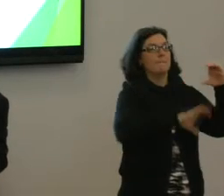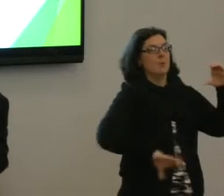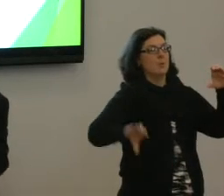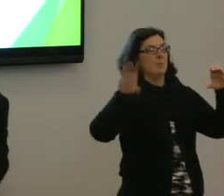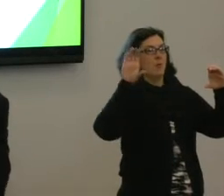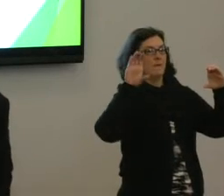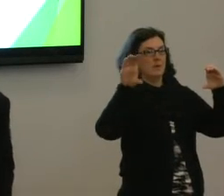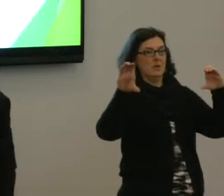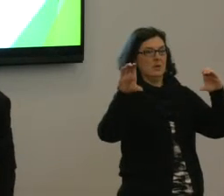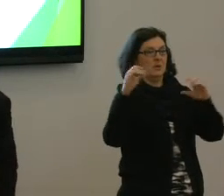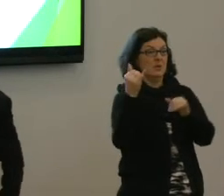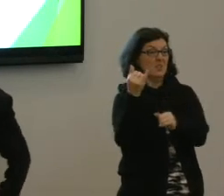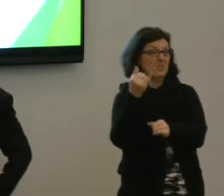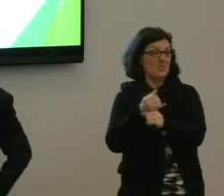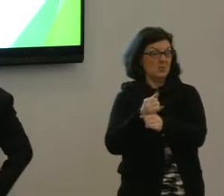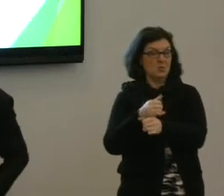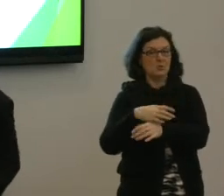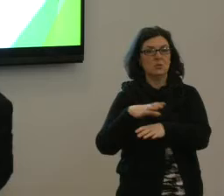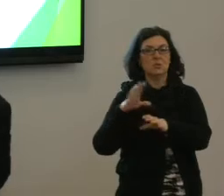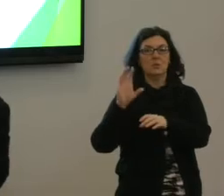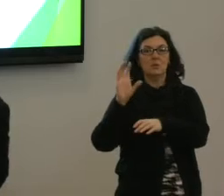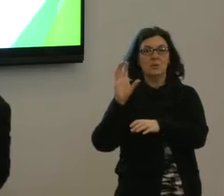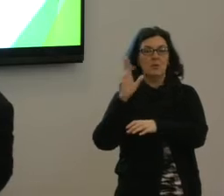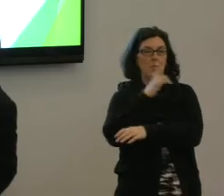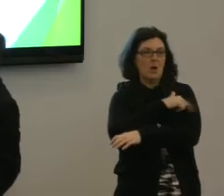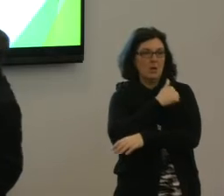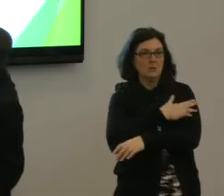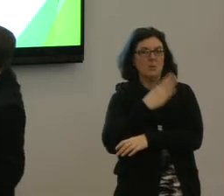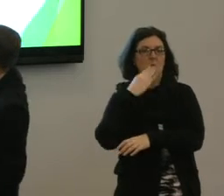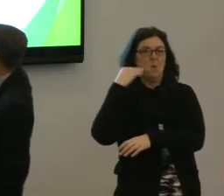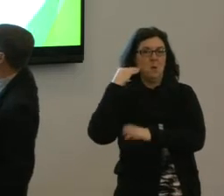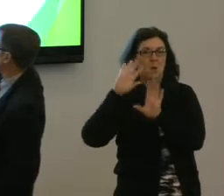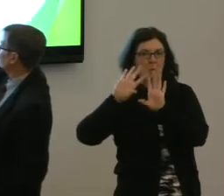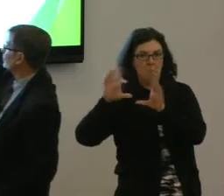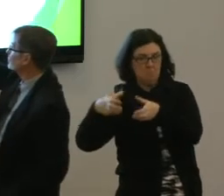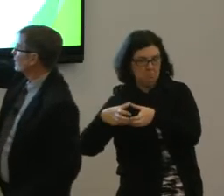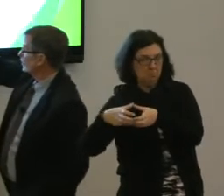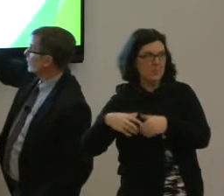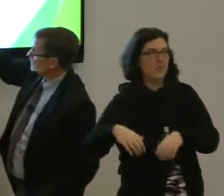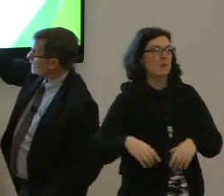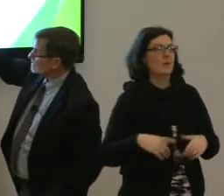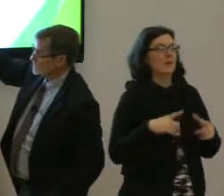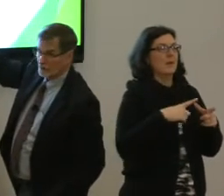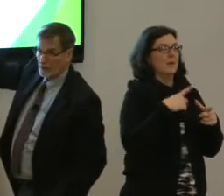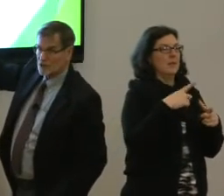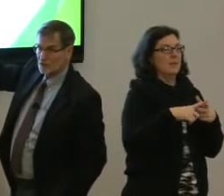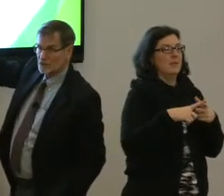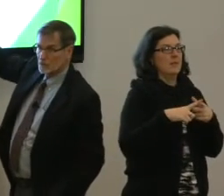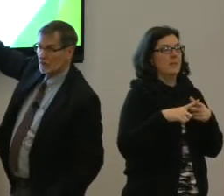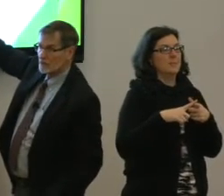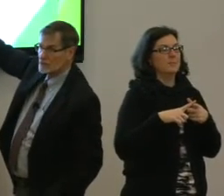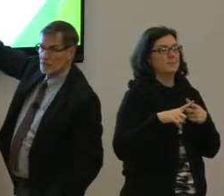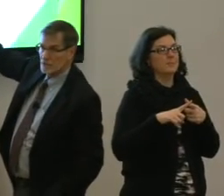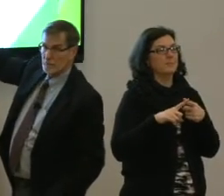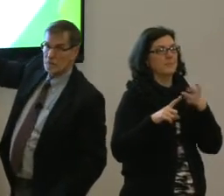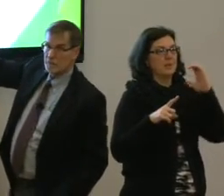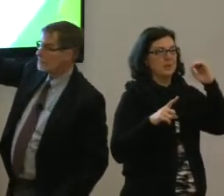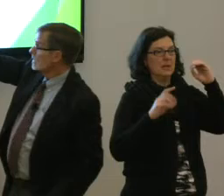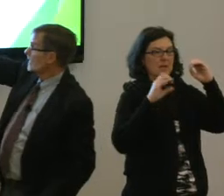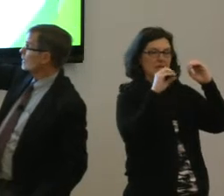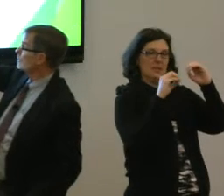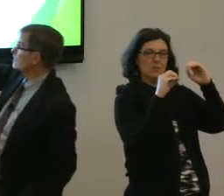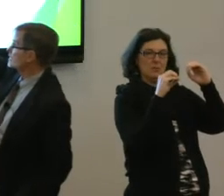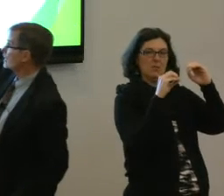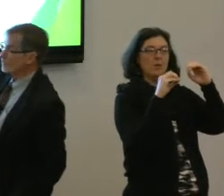in an institution or some kind of thing over here or home. But then we go to that's segregation as well.